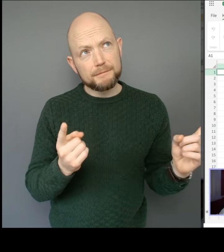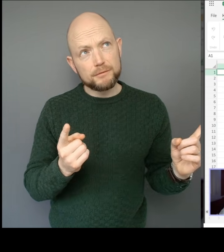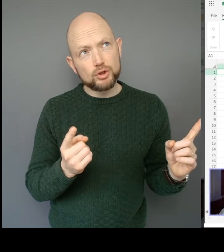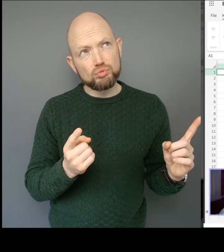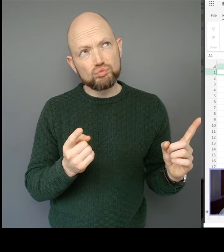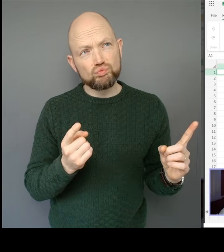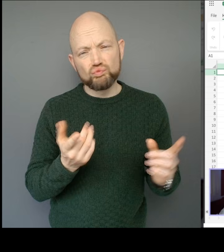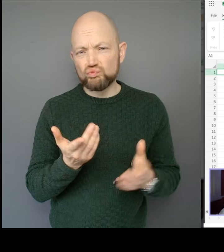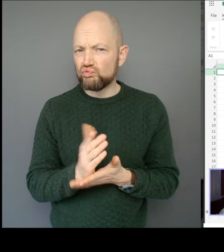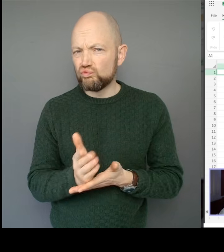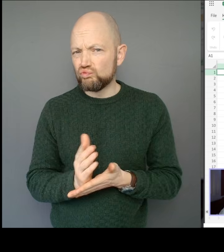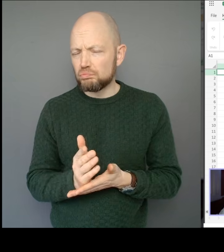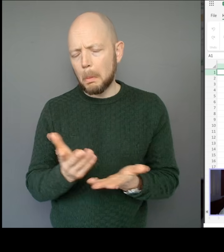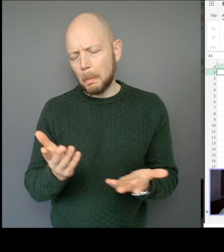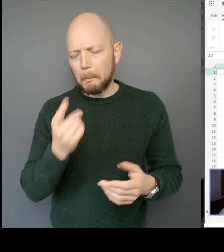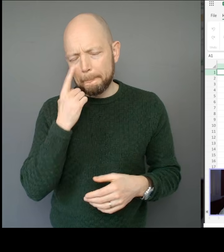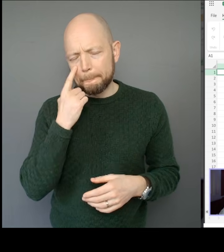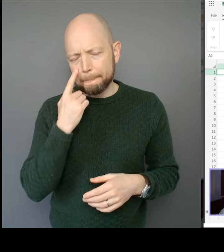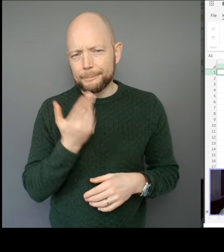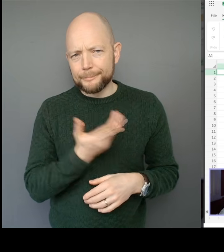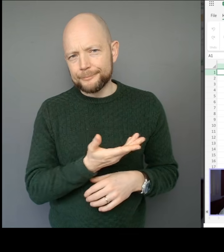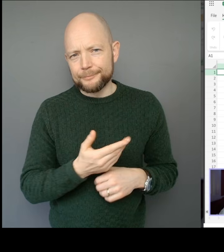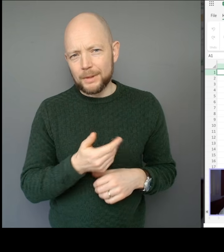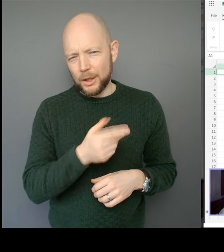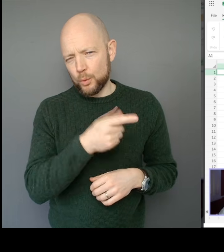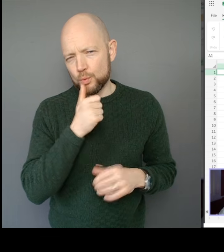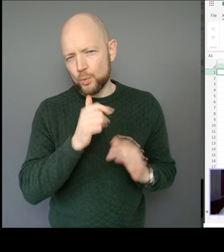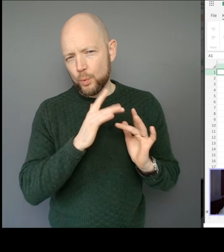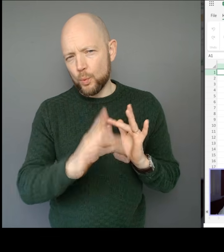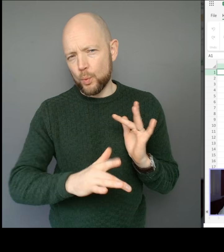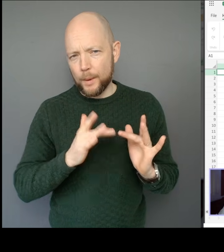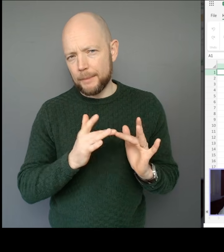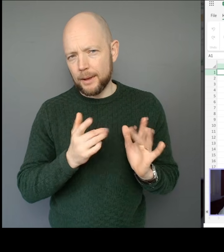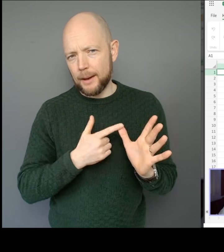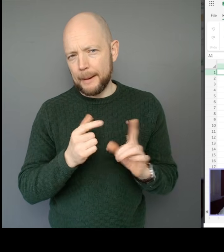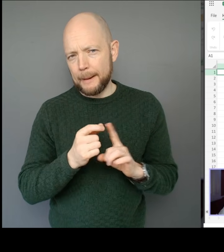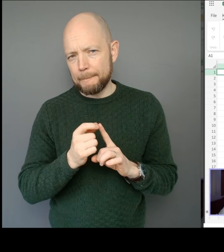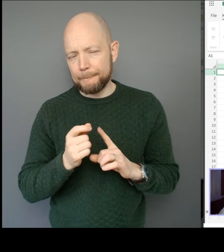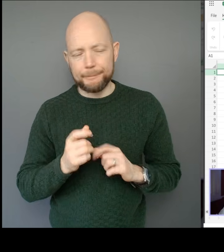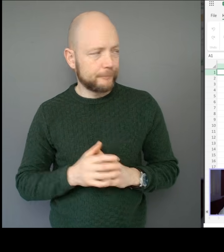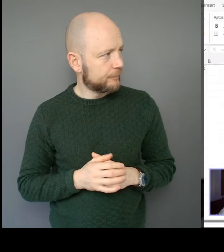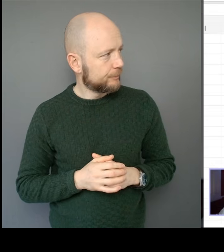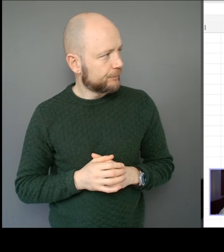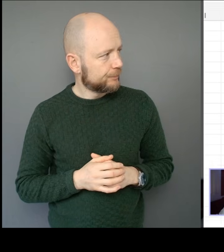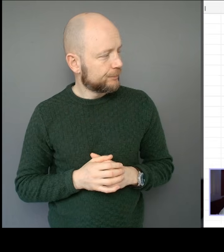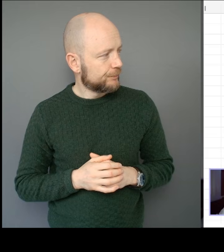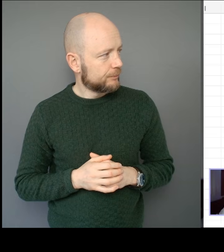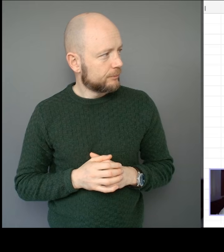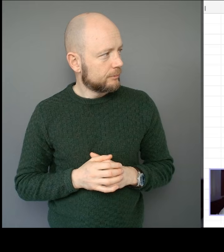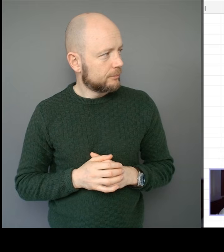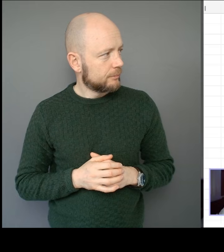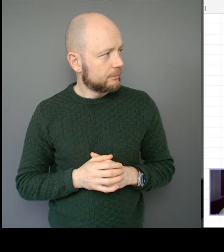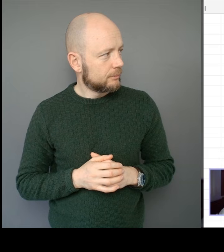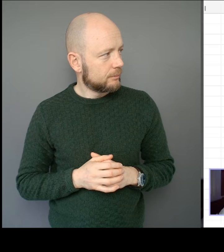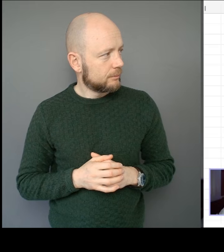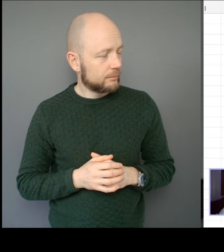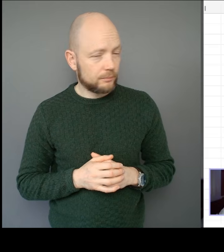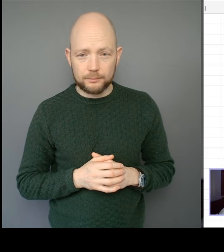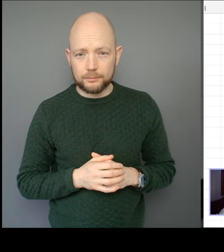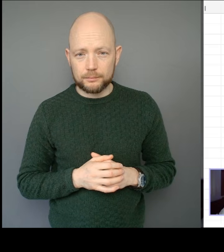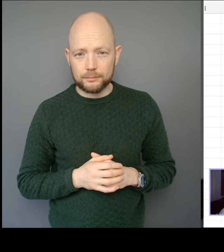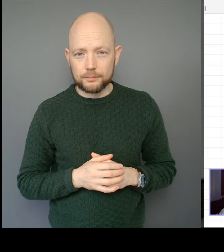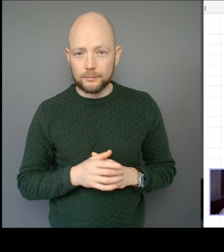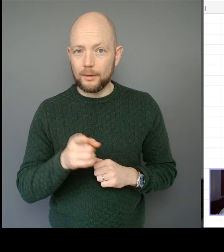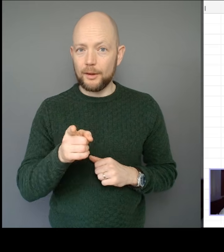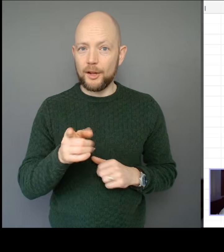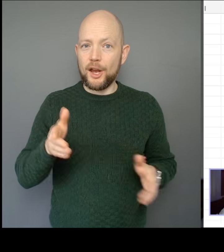works, but everything that I've done so far is using web apps. Now, when Excel Labs loads, you'll see that this agent mode,